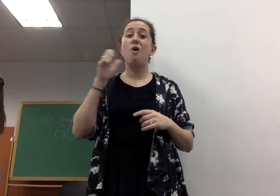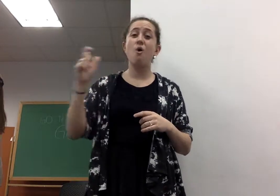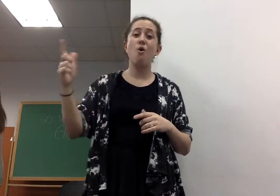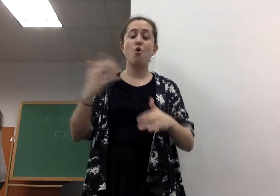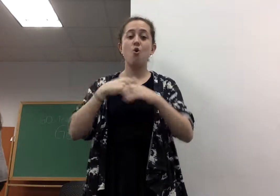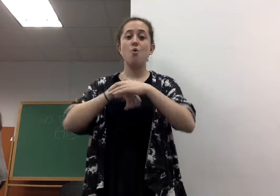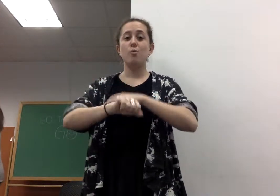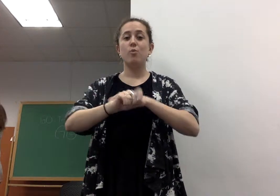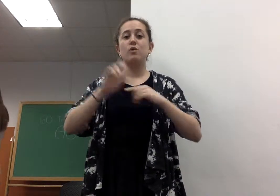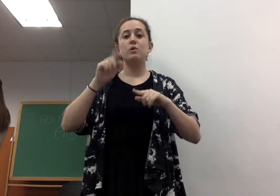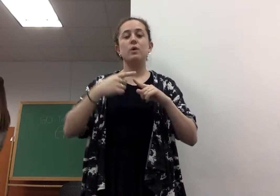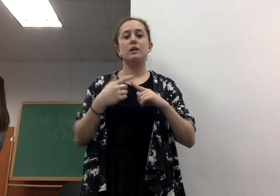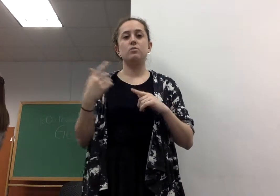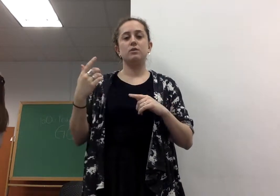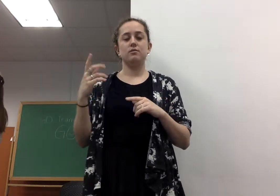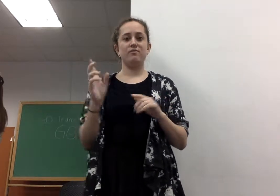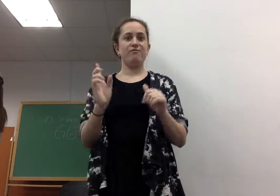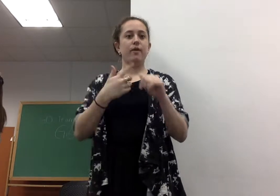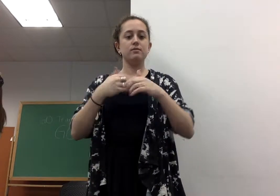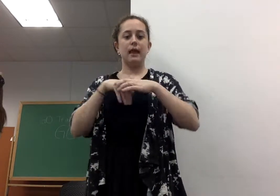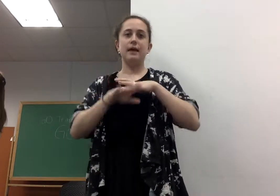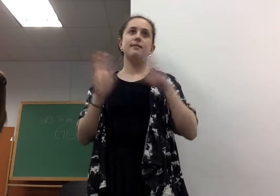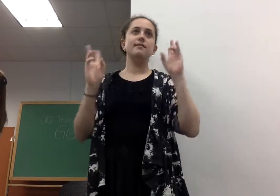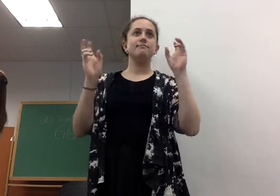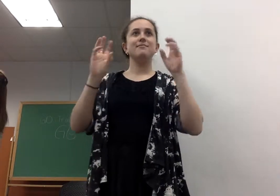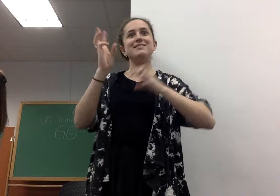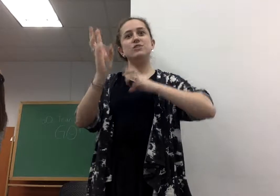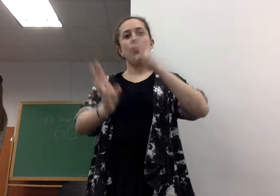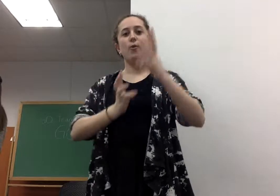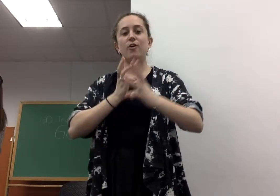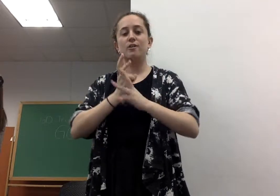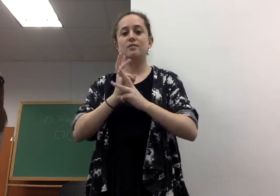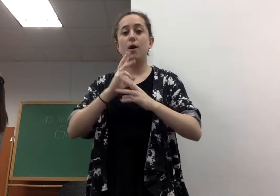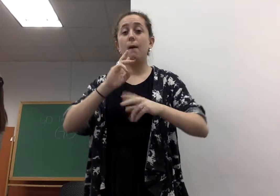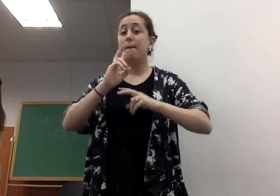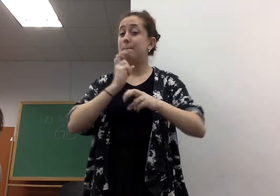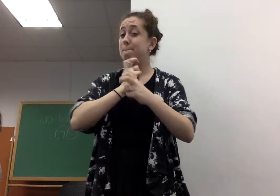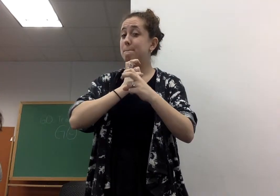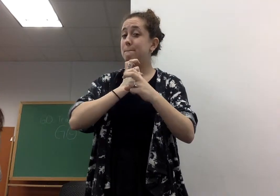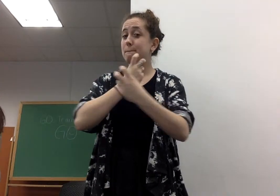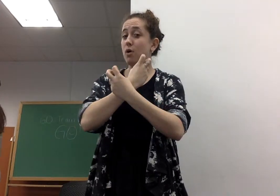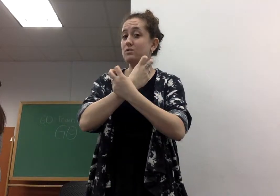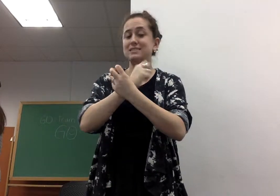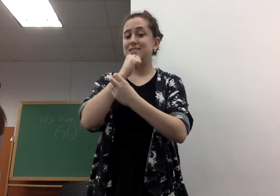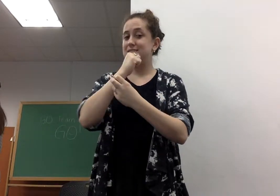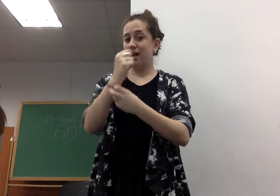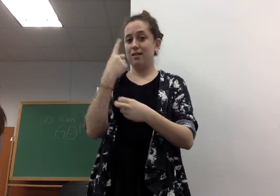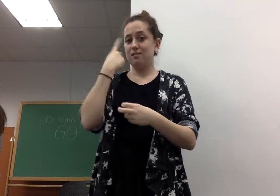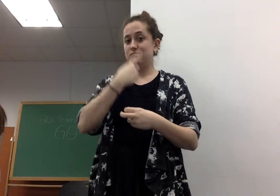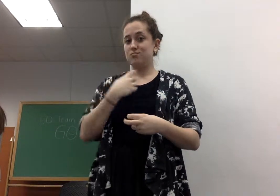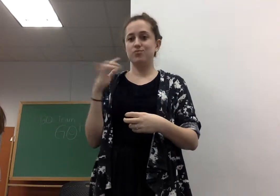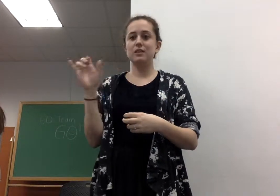our bones were not exactly the way they are now. Anybody have any idea of what our bones were probably like when we were born? Gary?